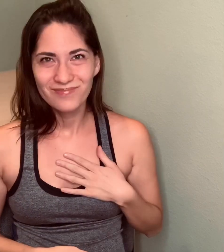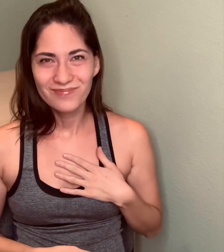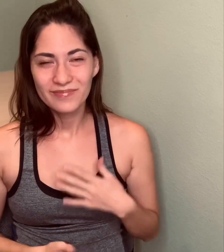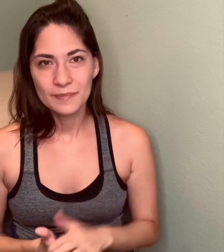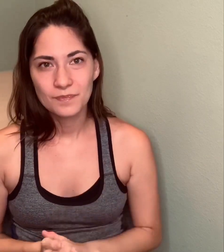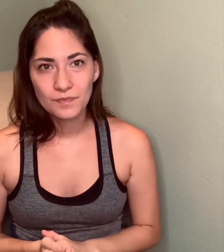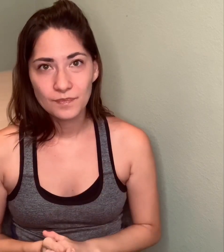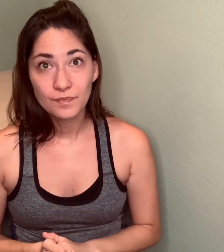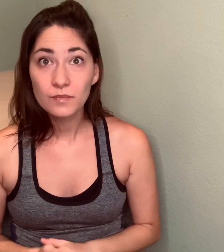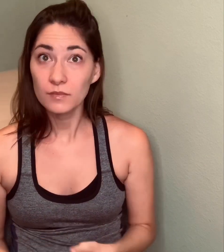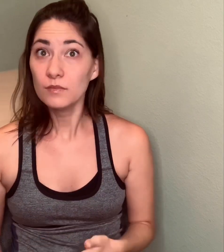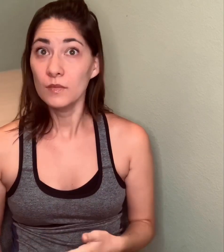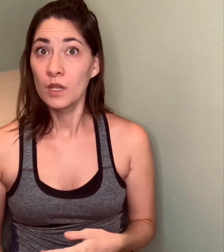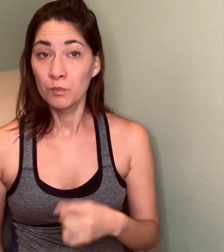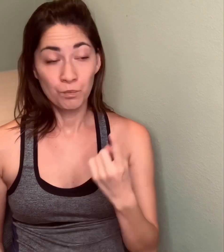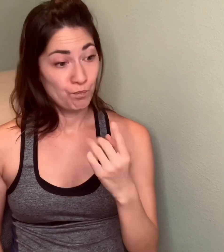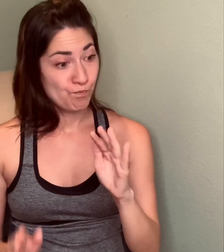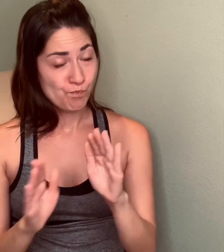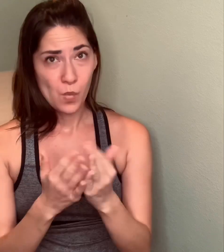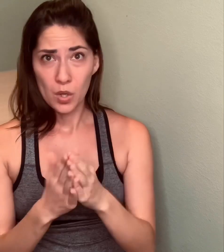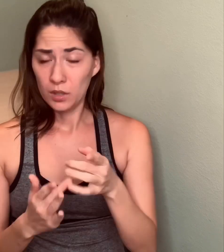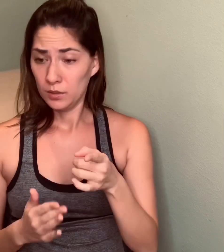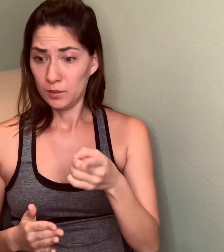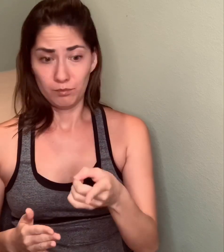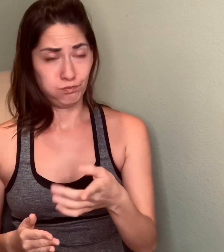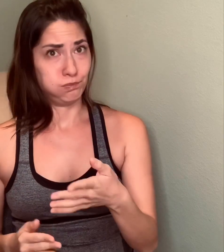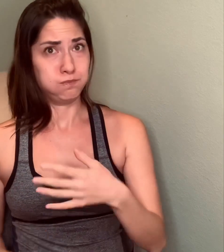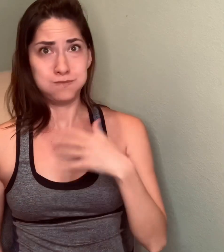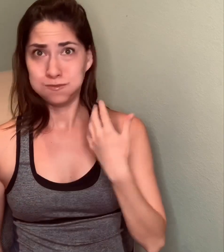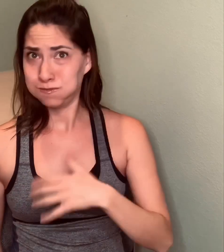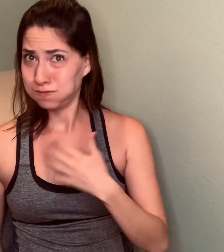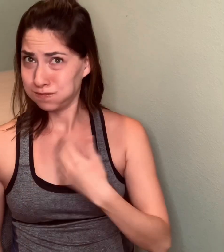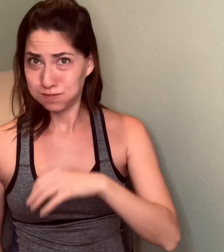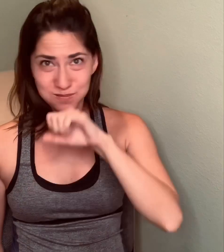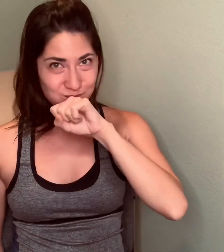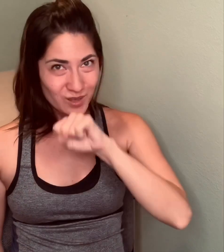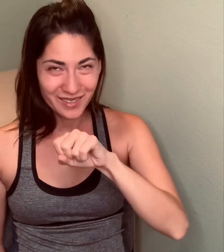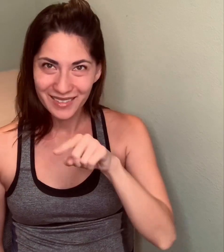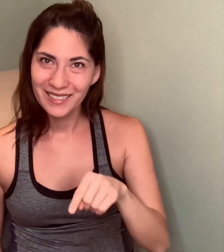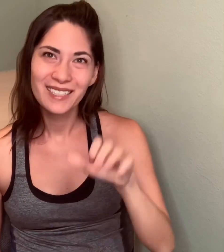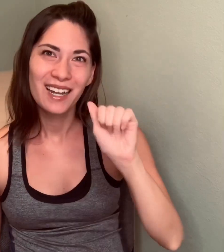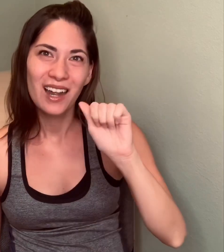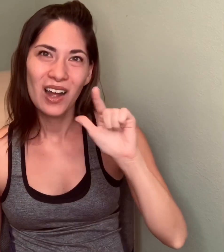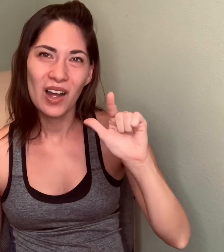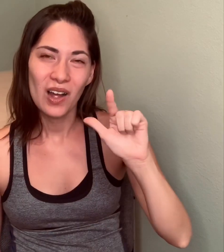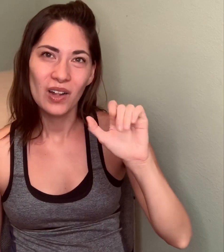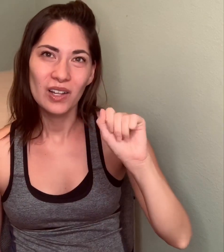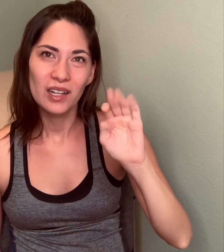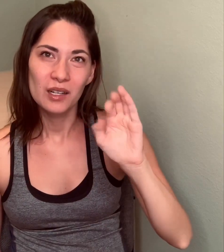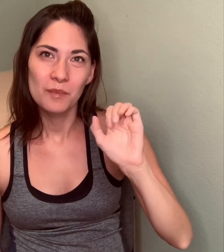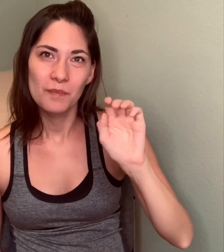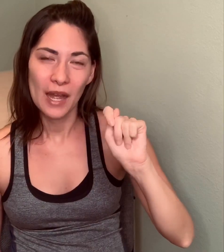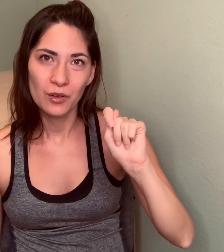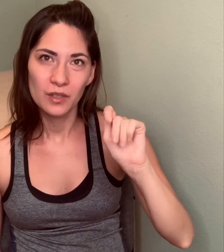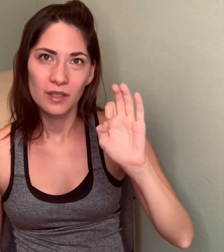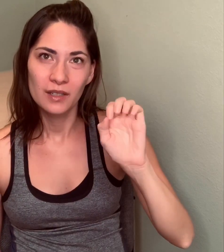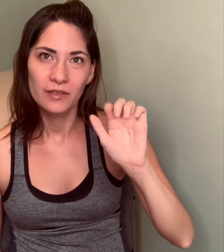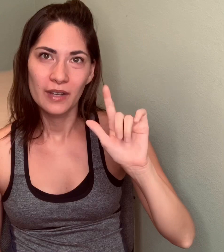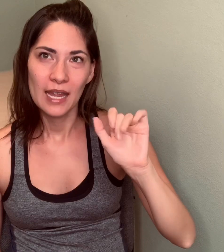called All About Families. And the reason why I am loving this one is because